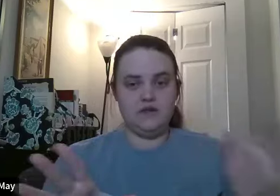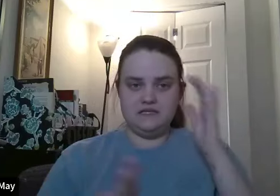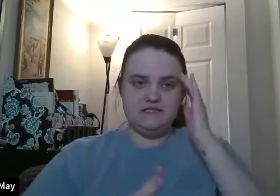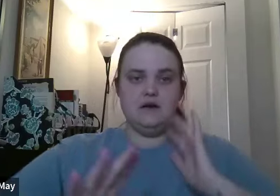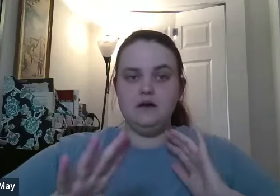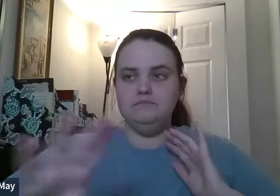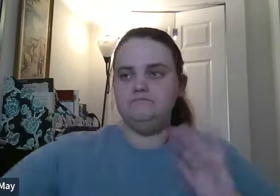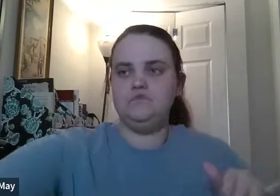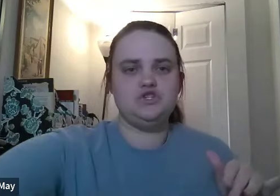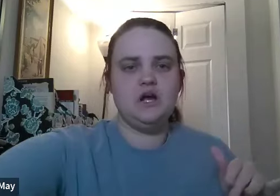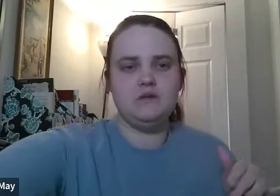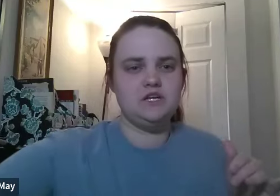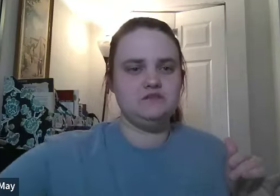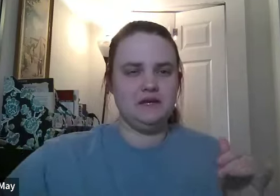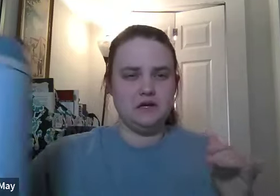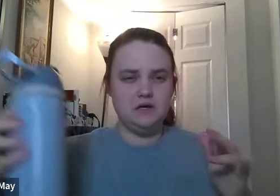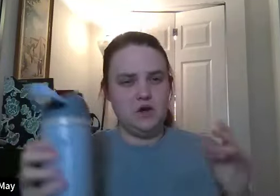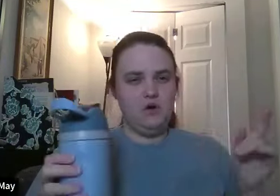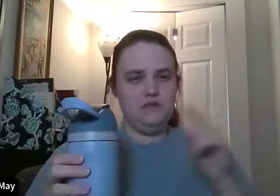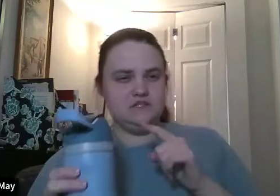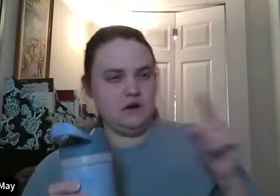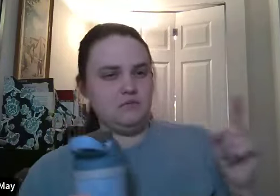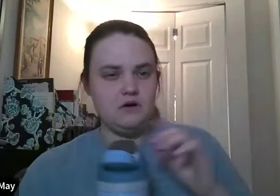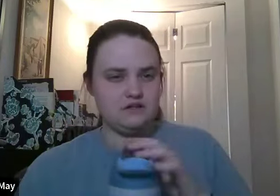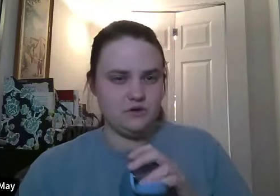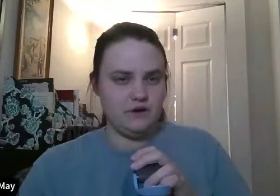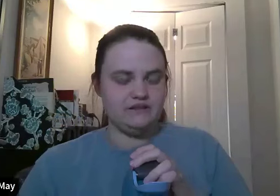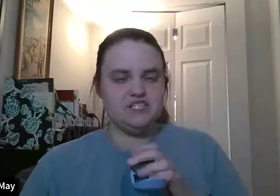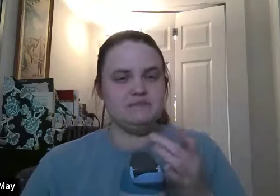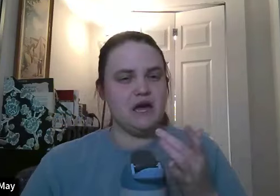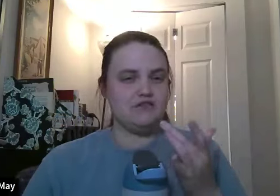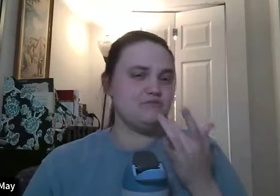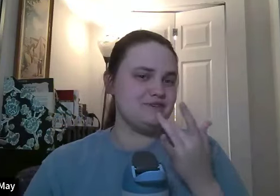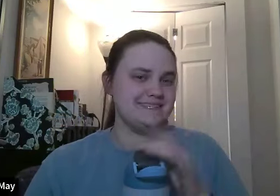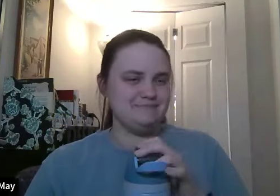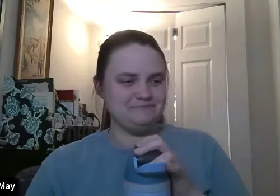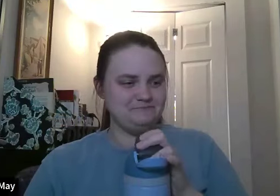That is there's not really much of like a, oh, this is right or wrong sort of way. It's just a matter of preference.